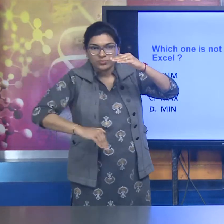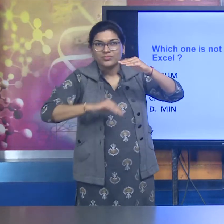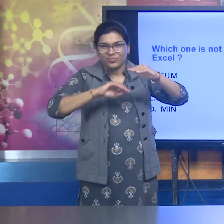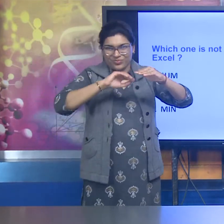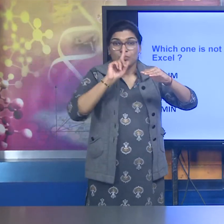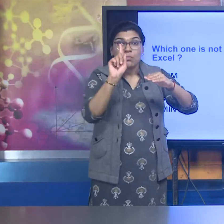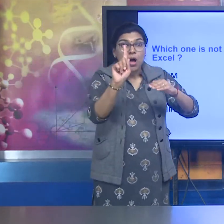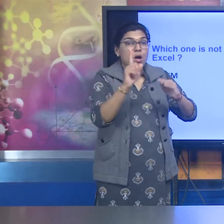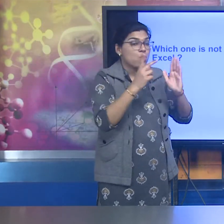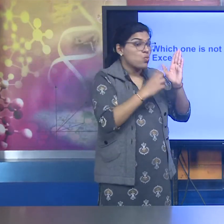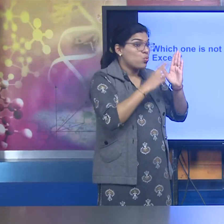not a function